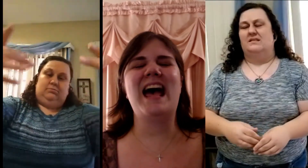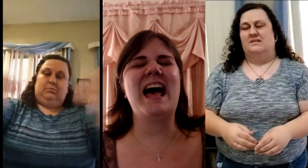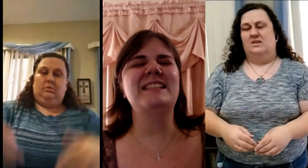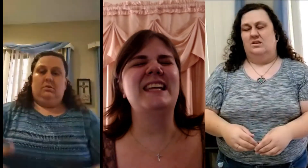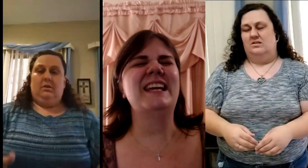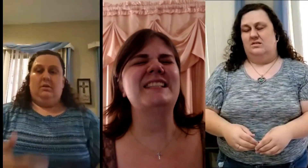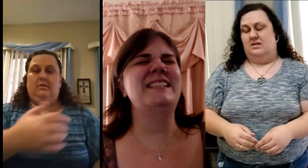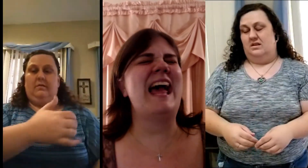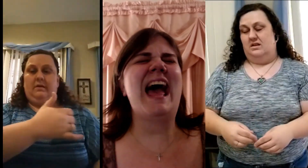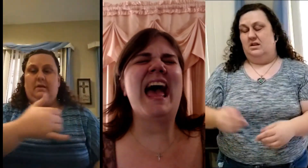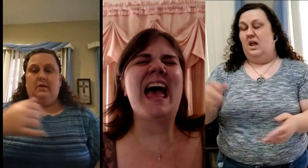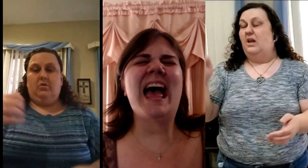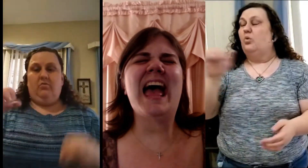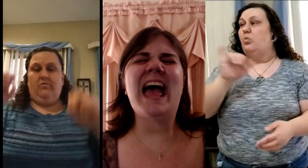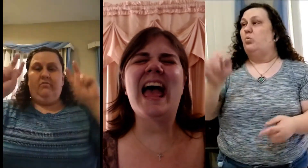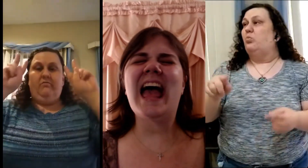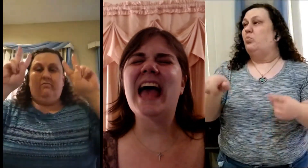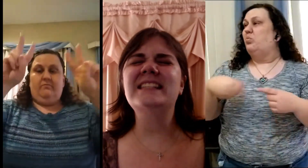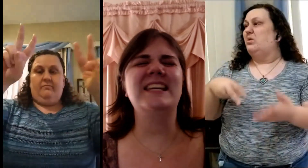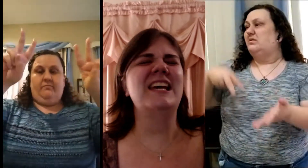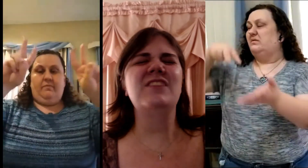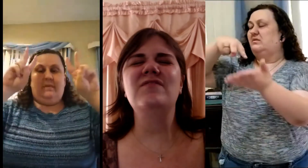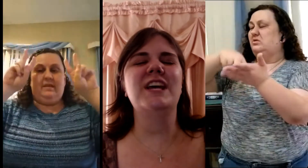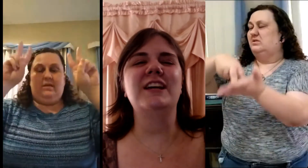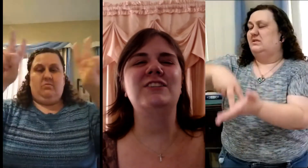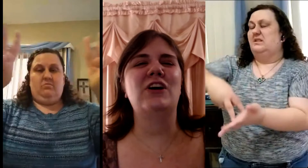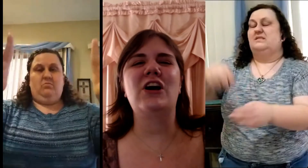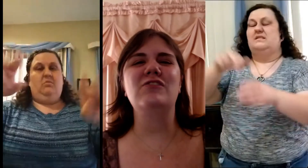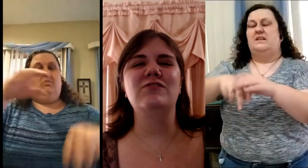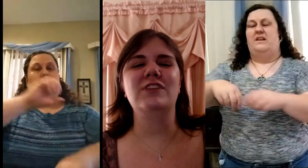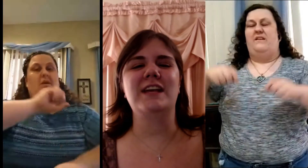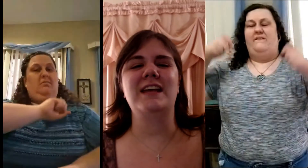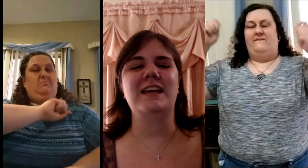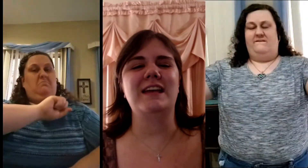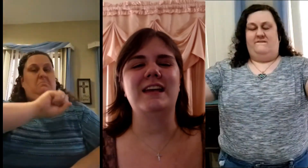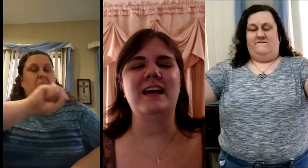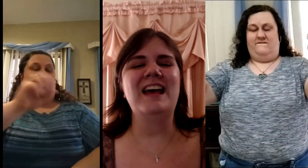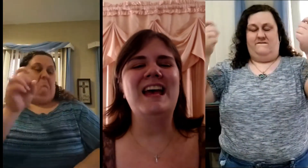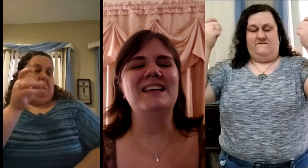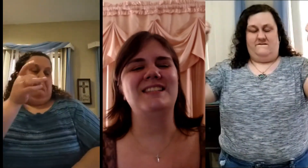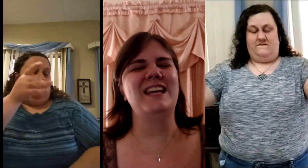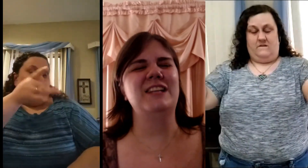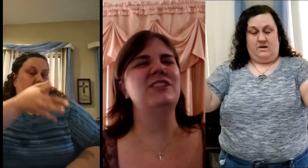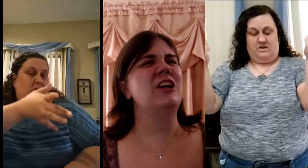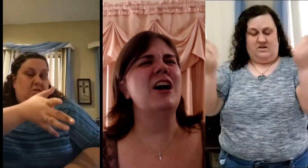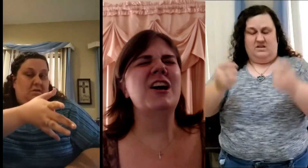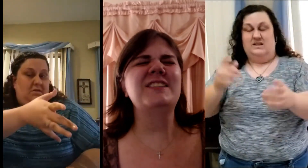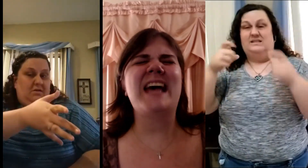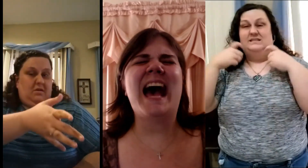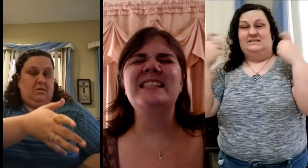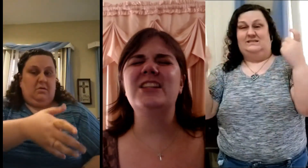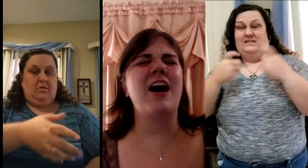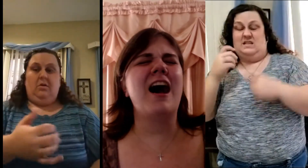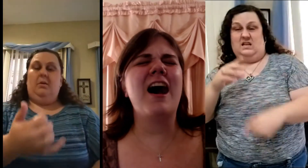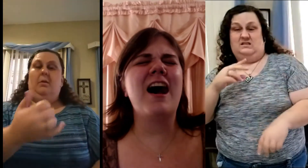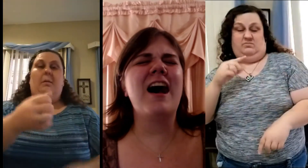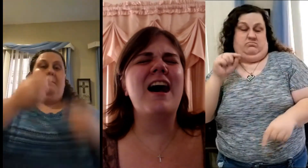And as he stands in victory, sin's curse